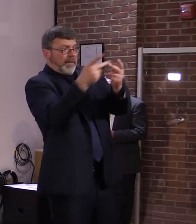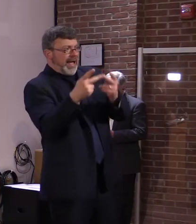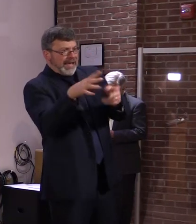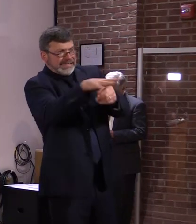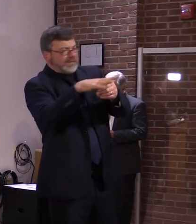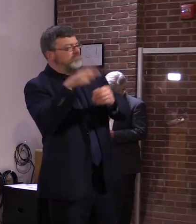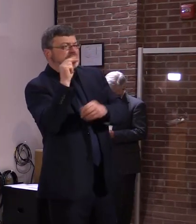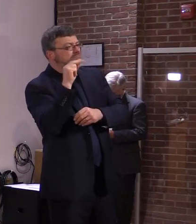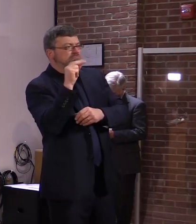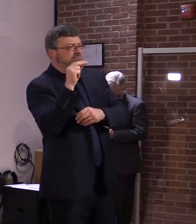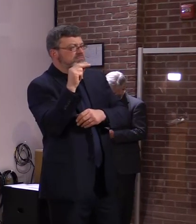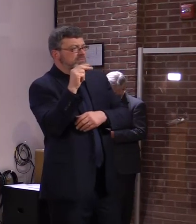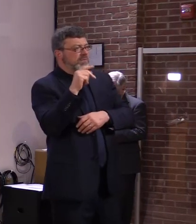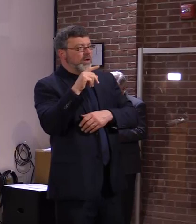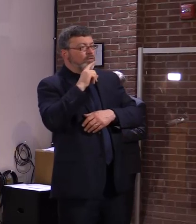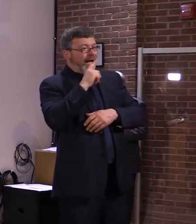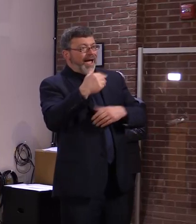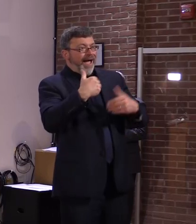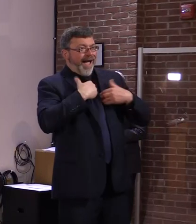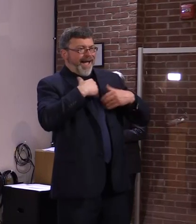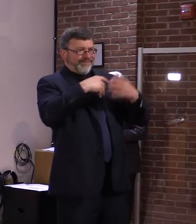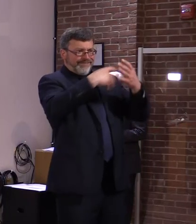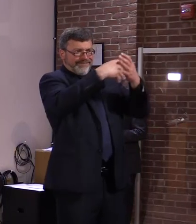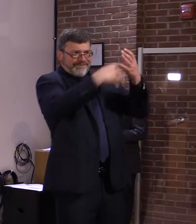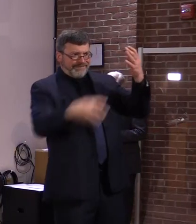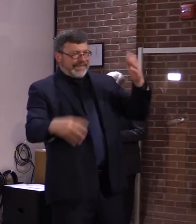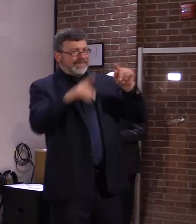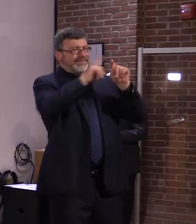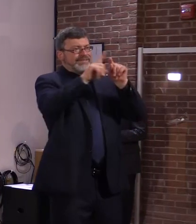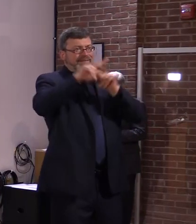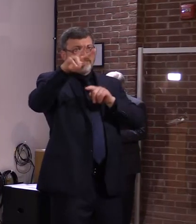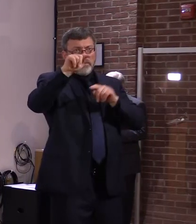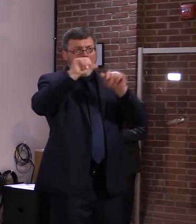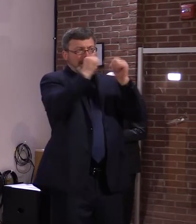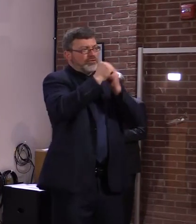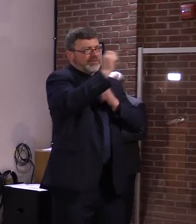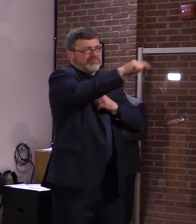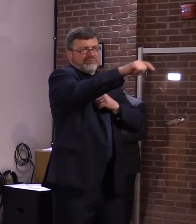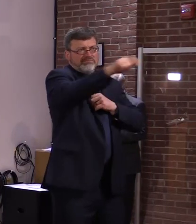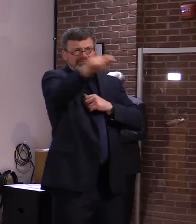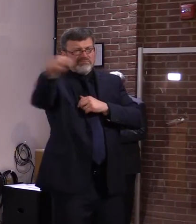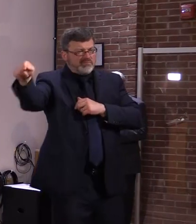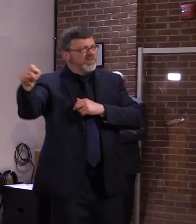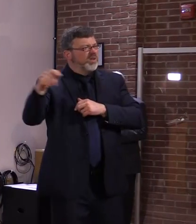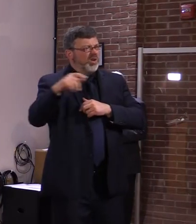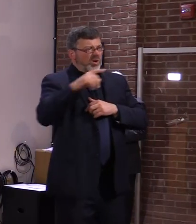agency and department and so forth, there's a travel expense. So